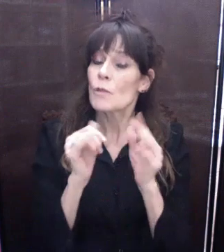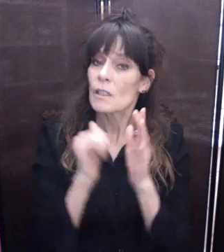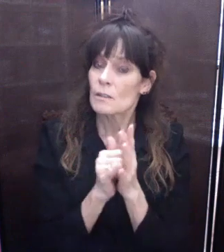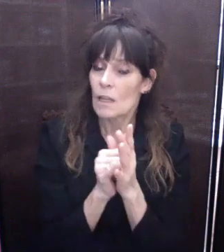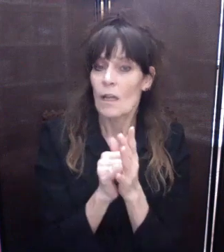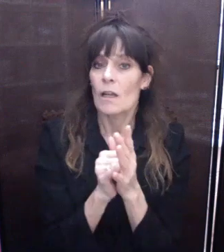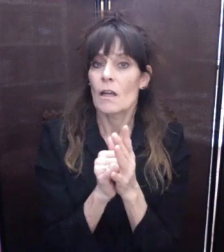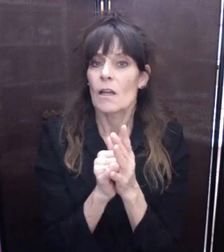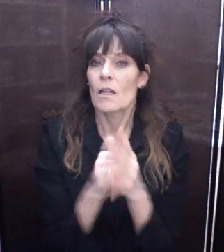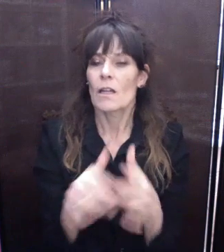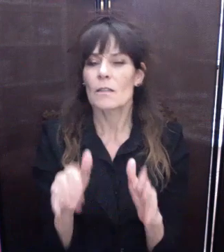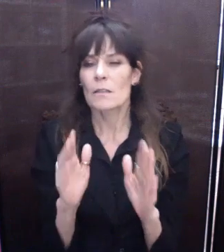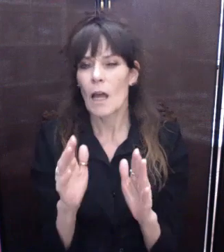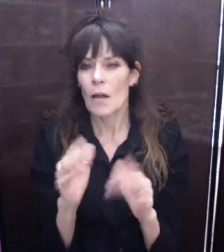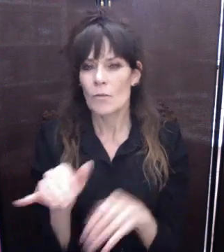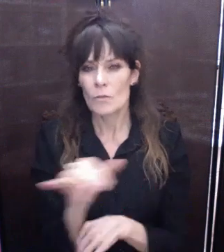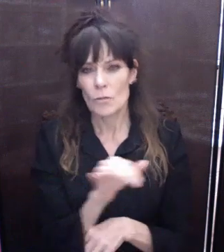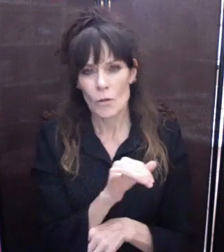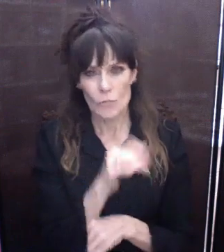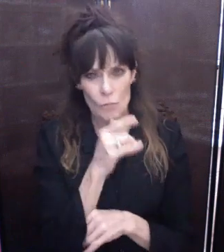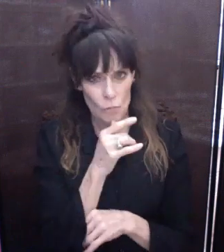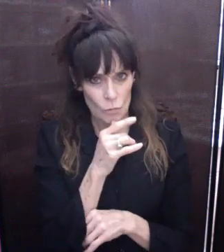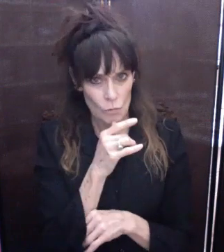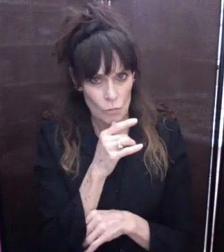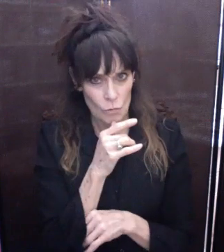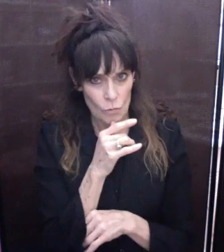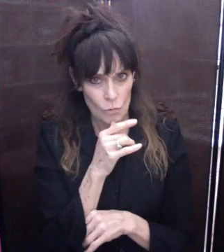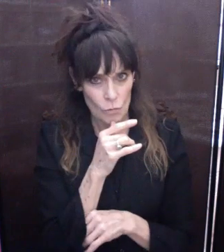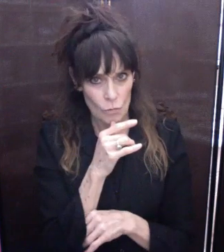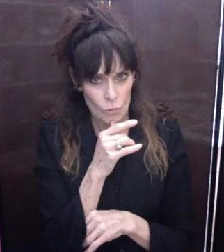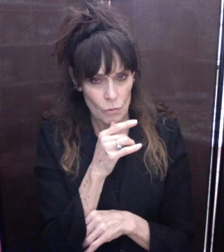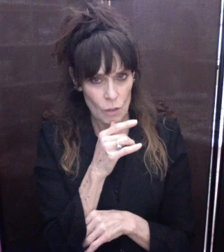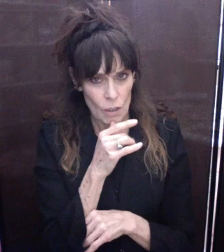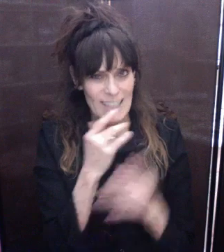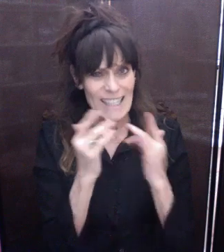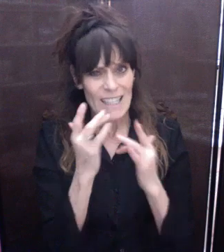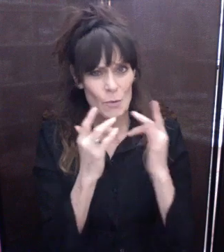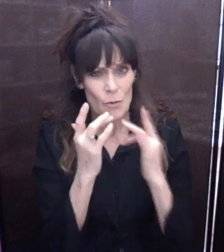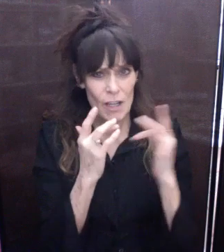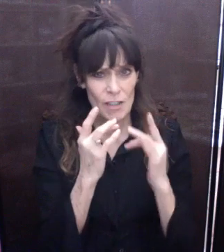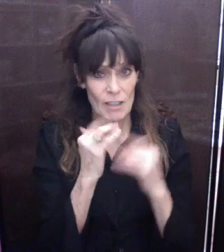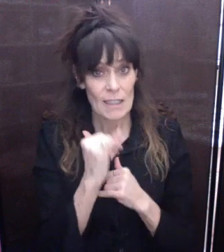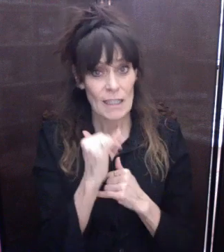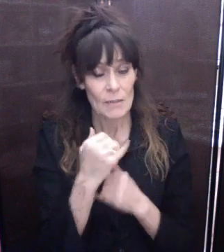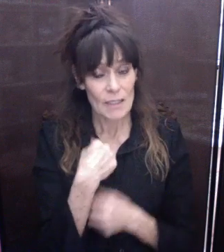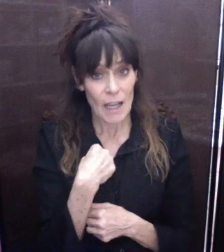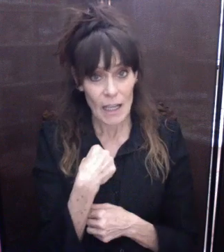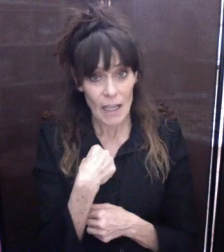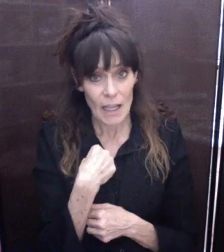it allows those who have the desperation that I had to seek out help by